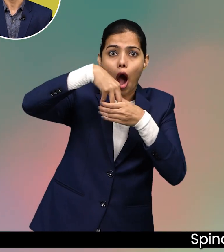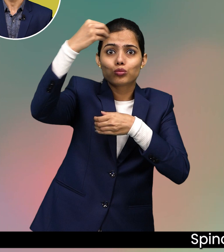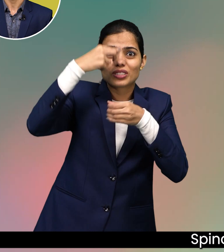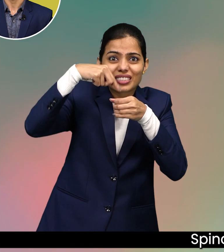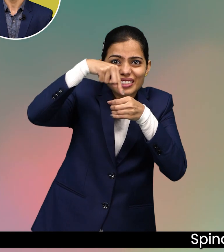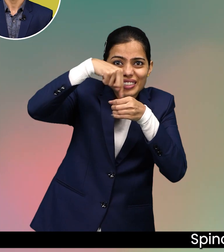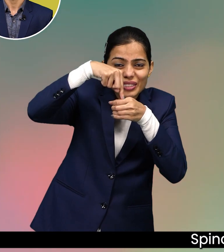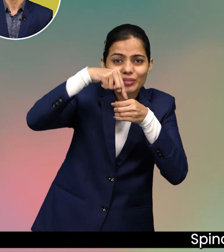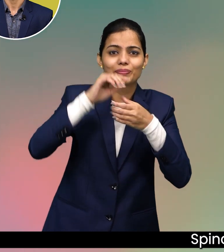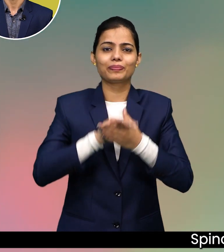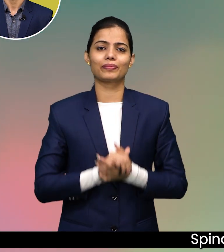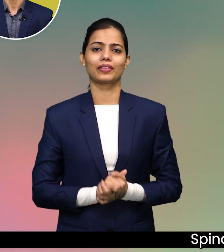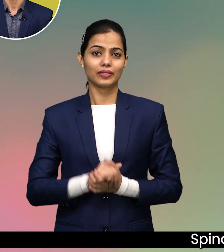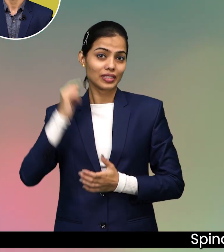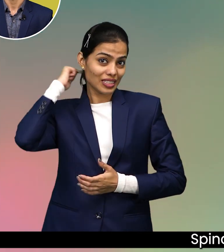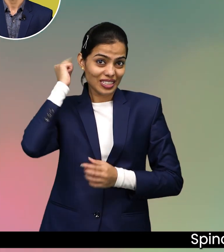spinal nerves,